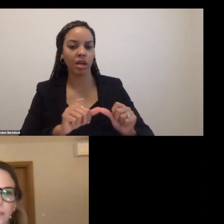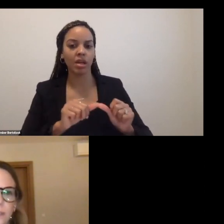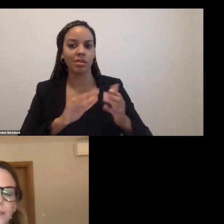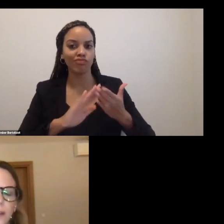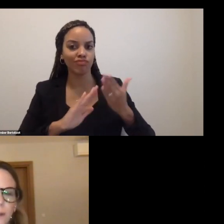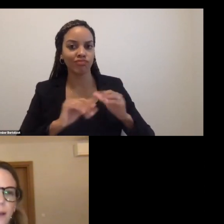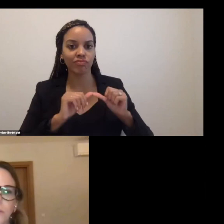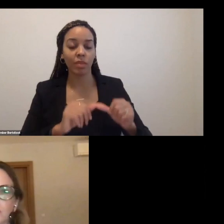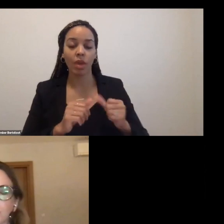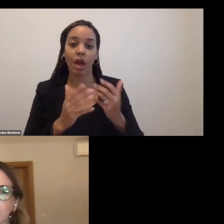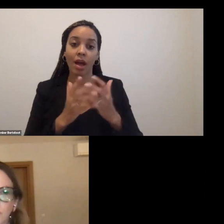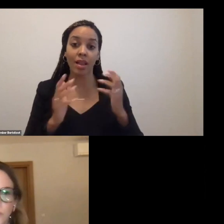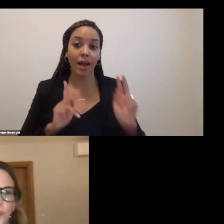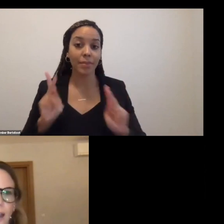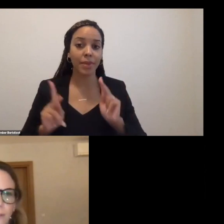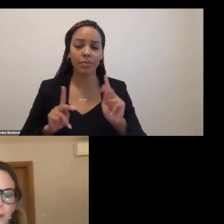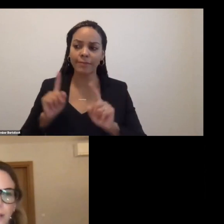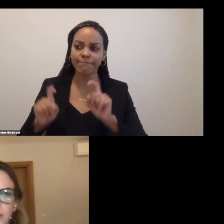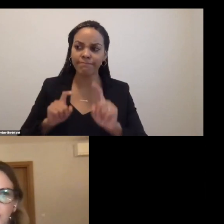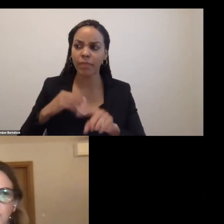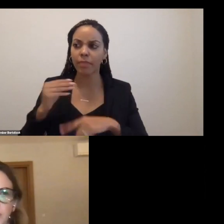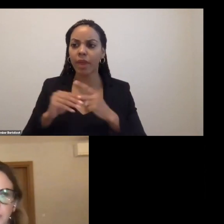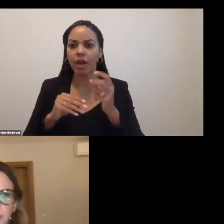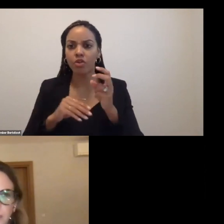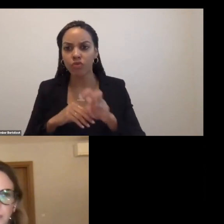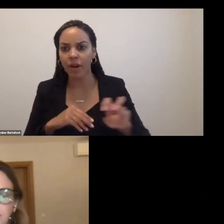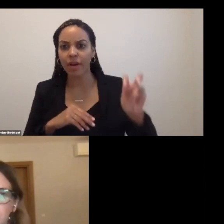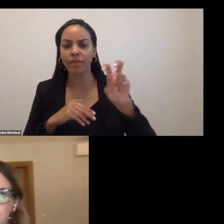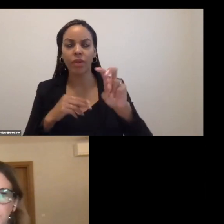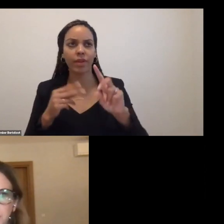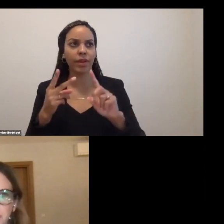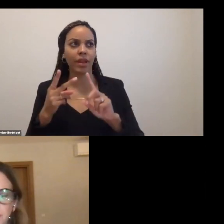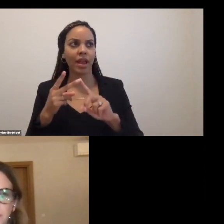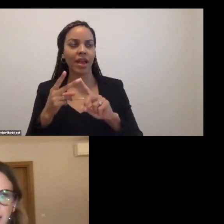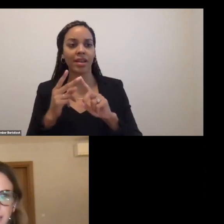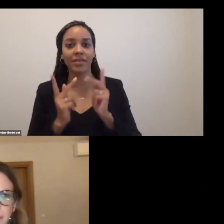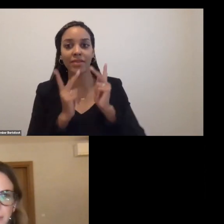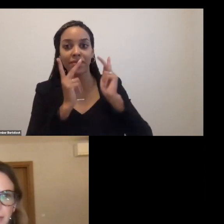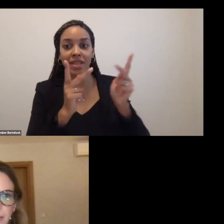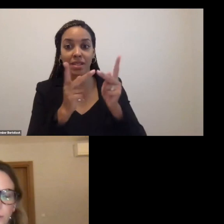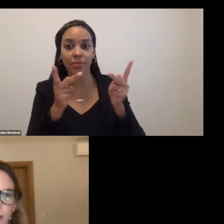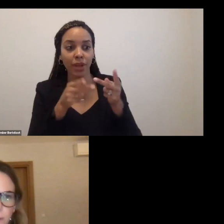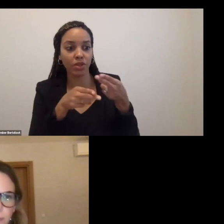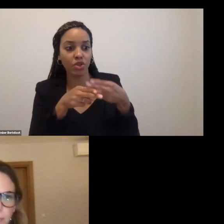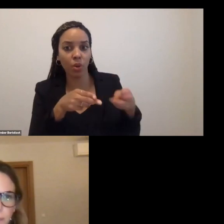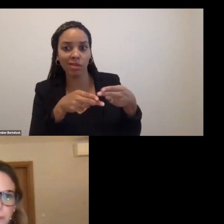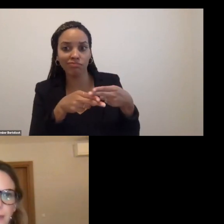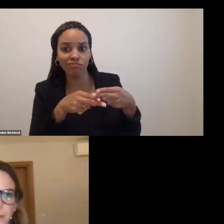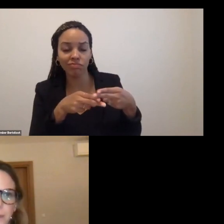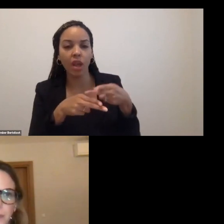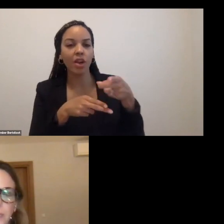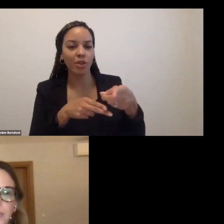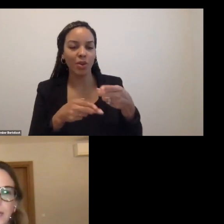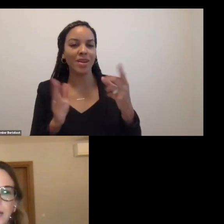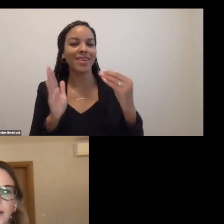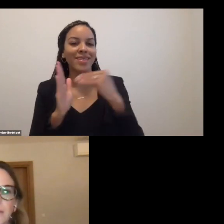questions around travel and going to places for short periods of time, and you cover some of that in the